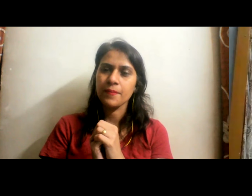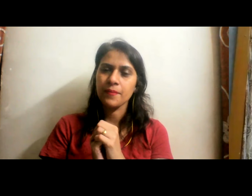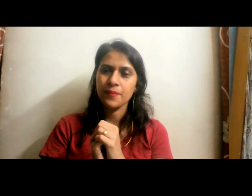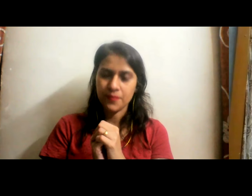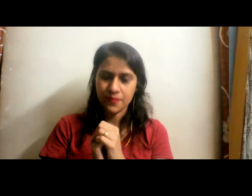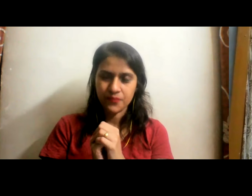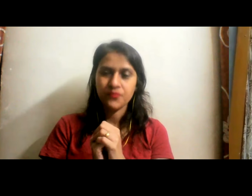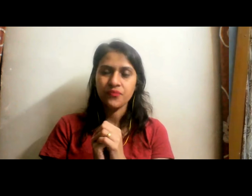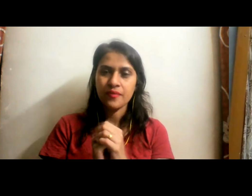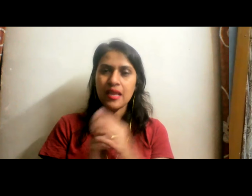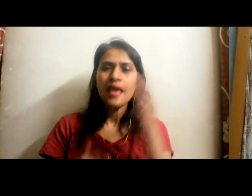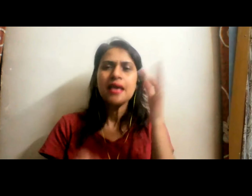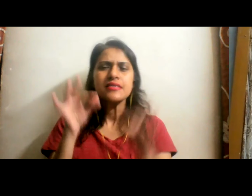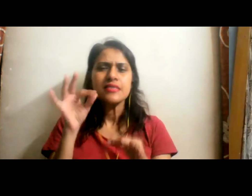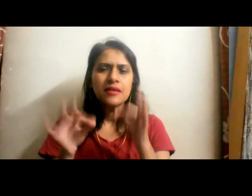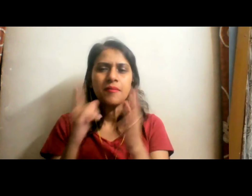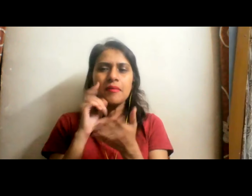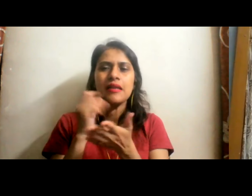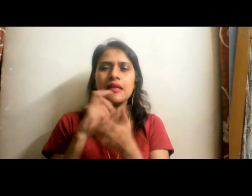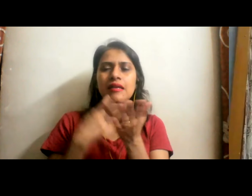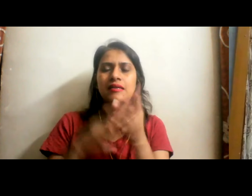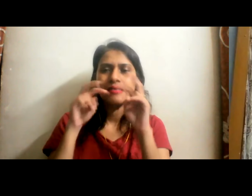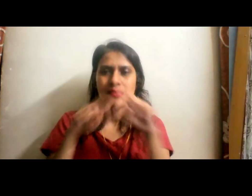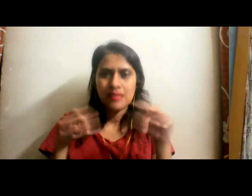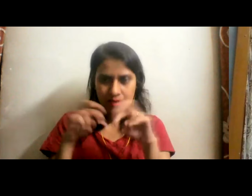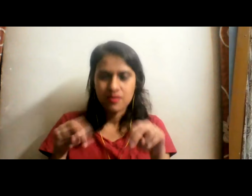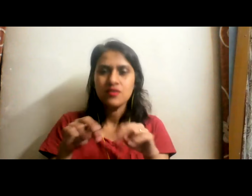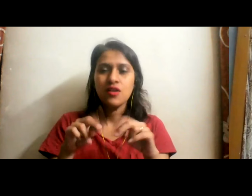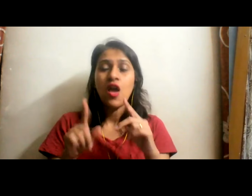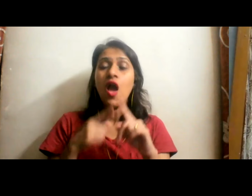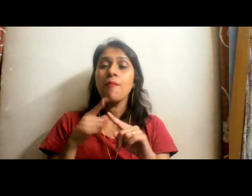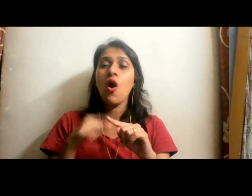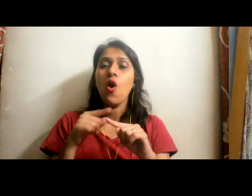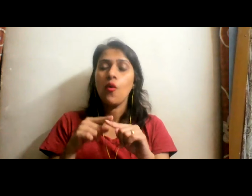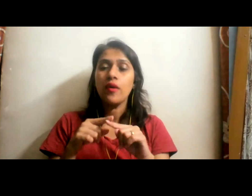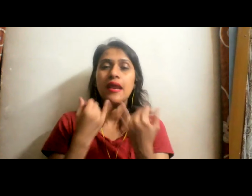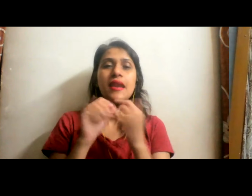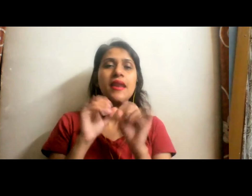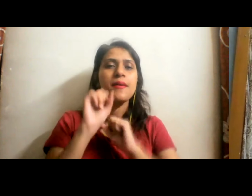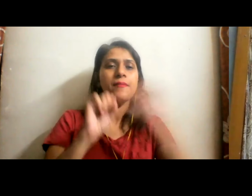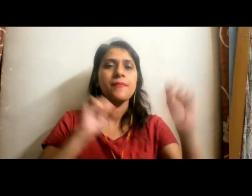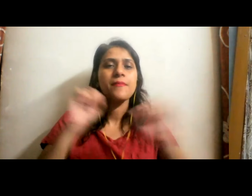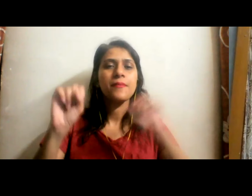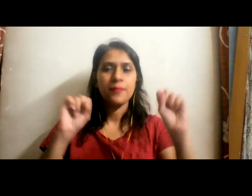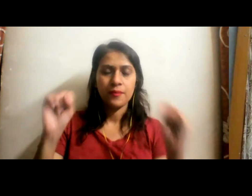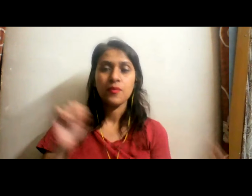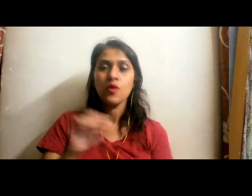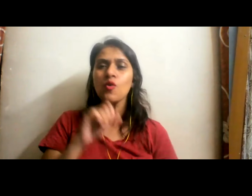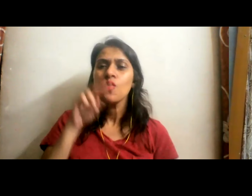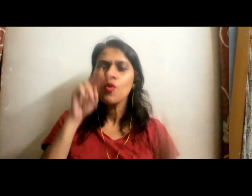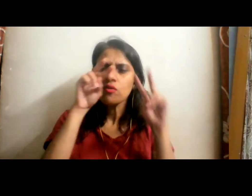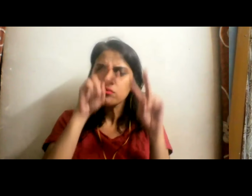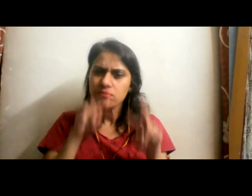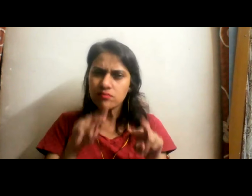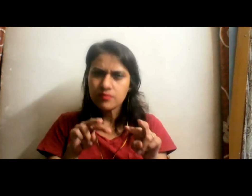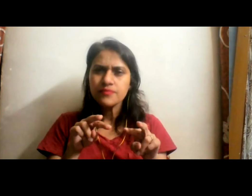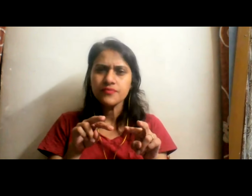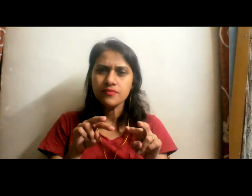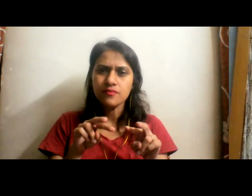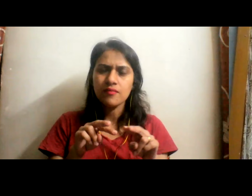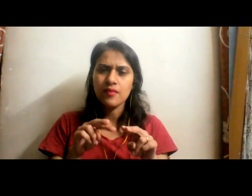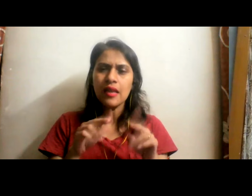Okay. It involves manipulation of independent variables to observe the effect of